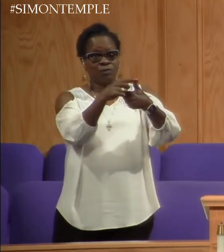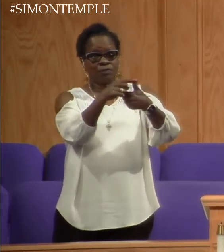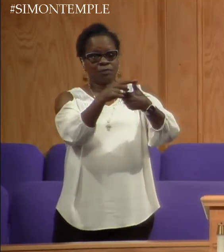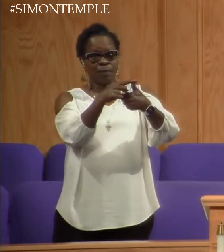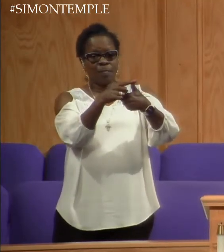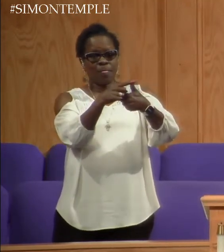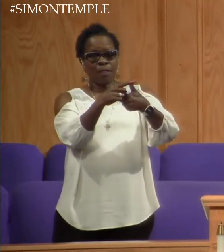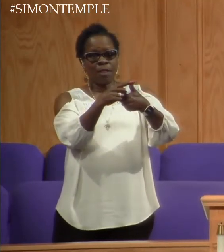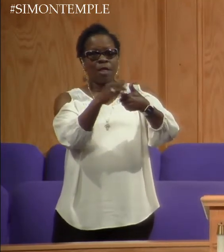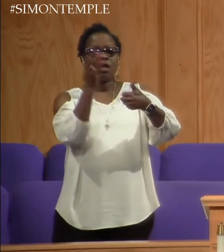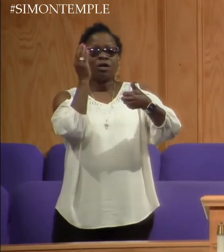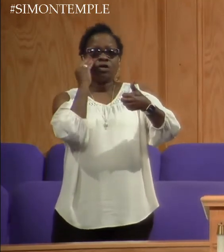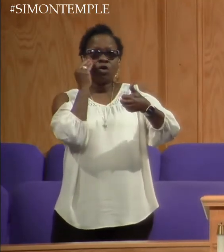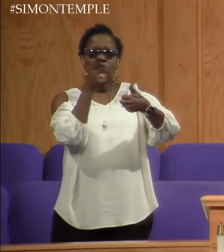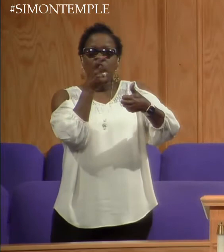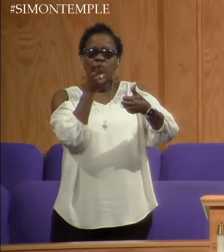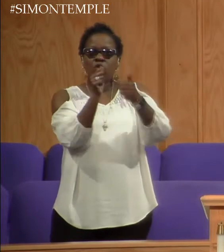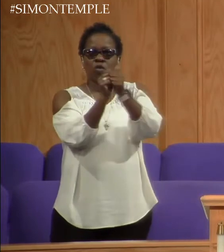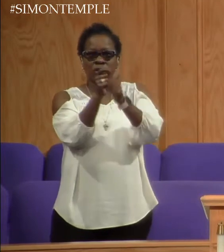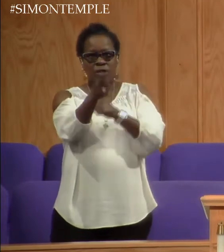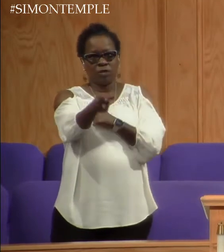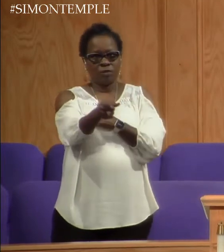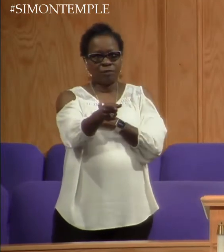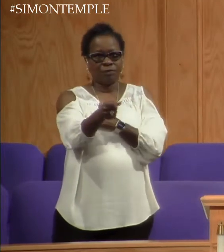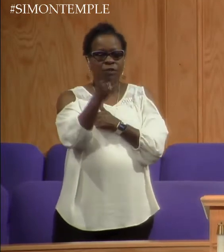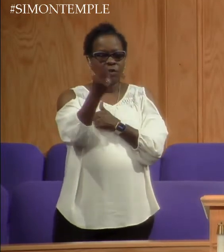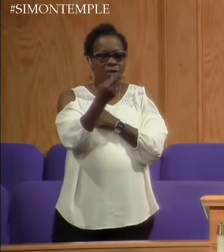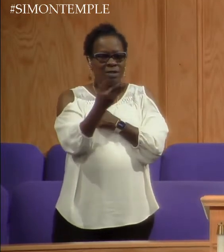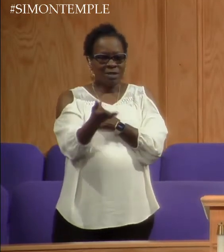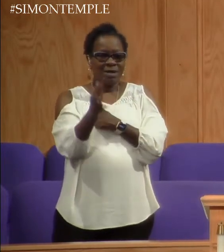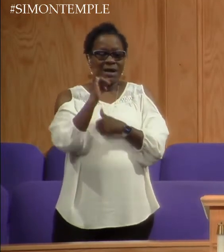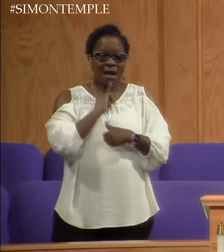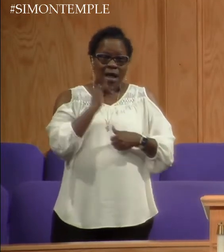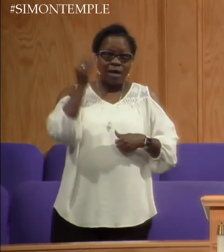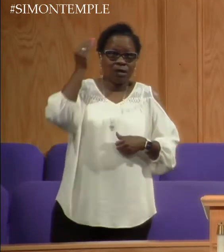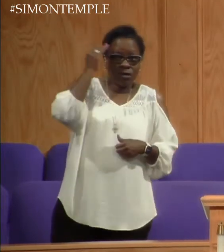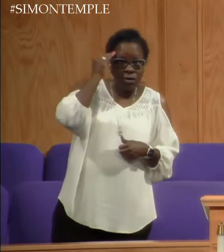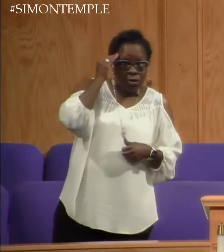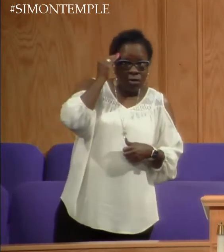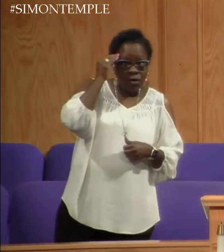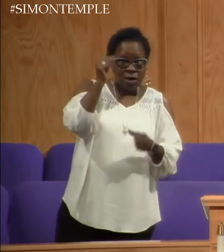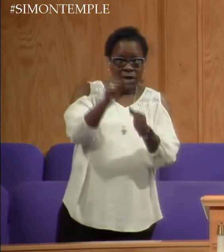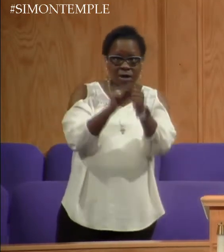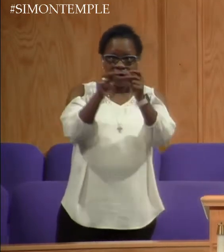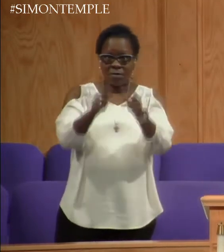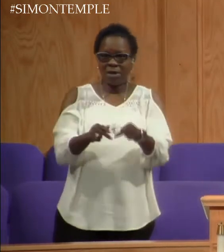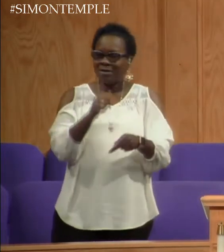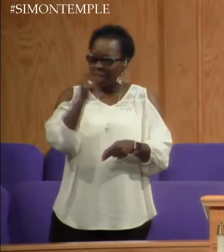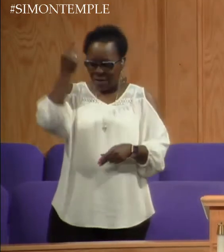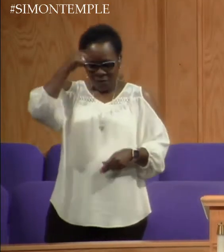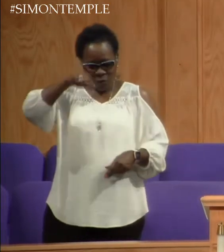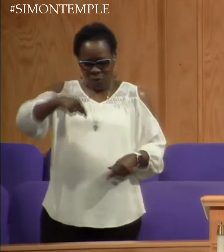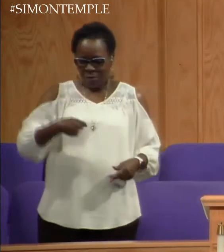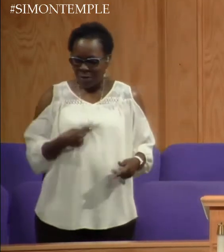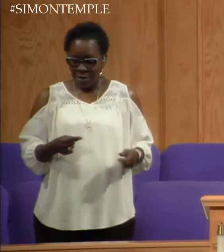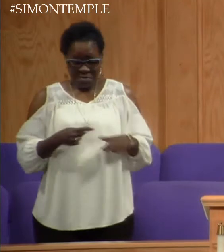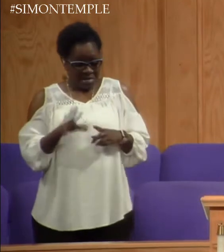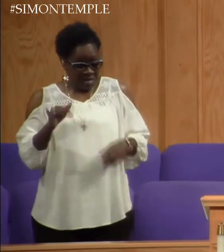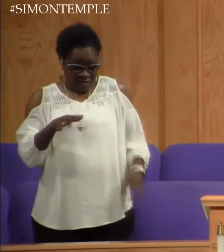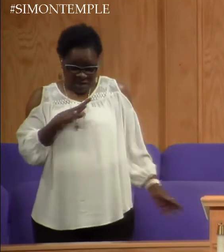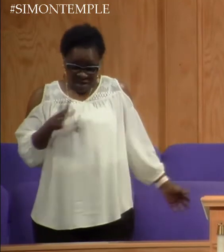be certain of who's with you. Yeah. One thing I can be certain is that everybody is not for me, but I ain't